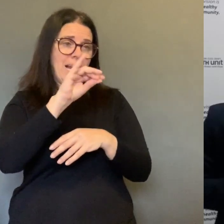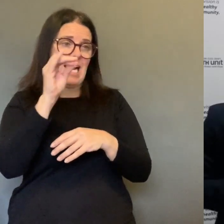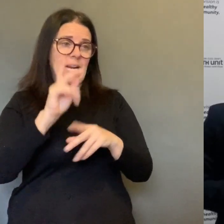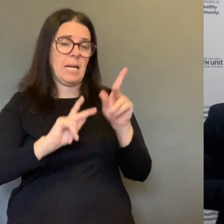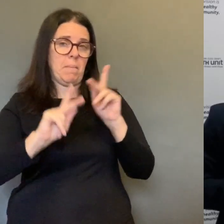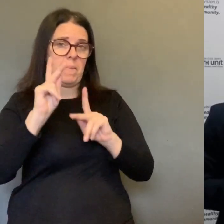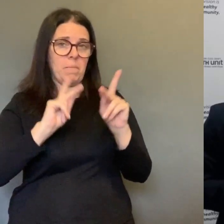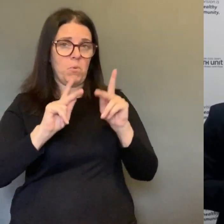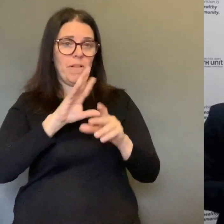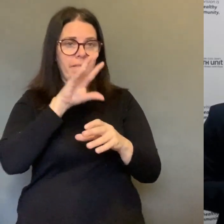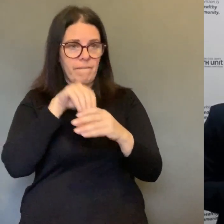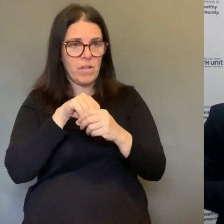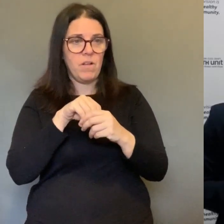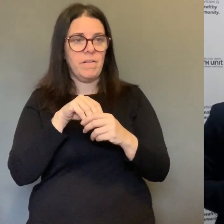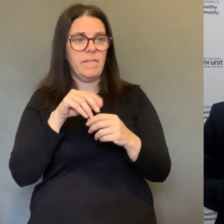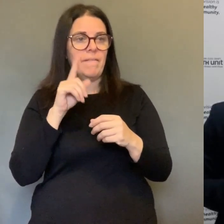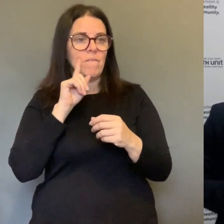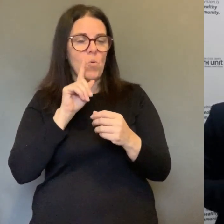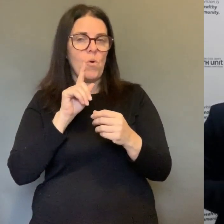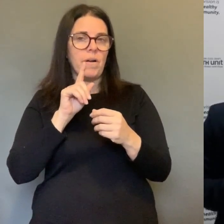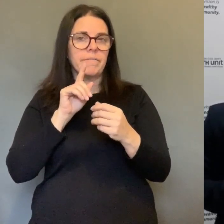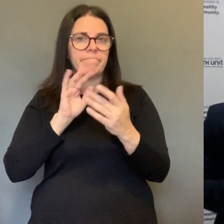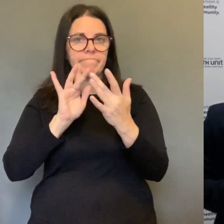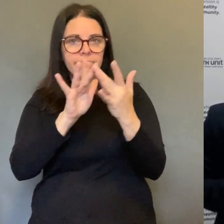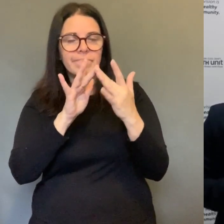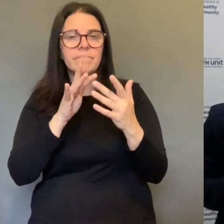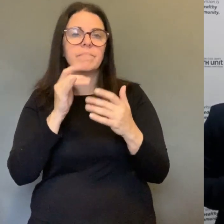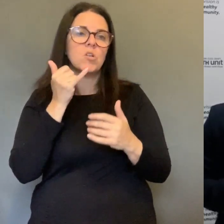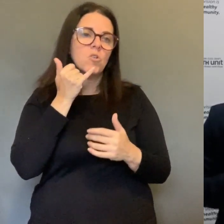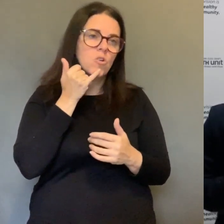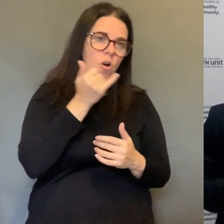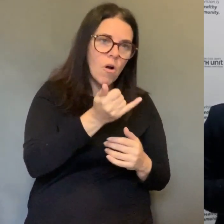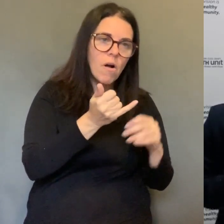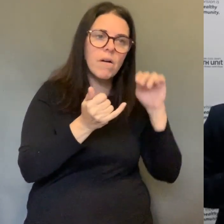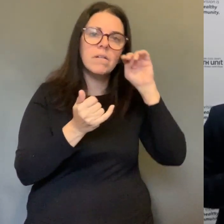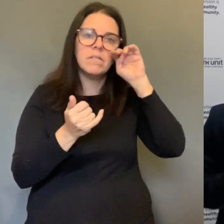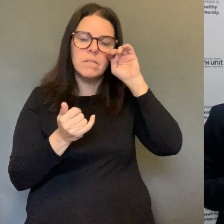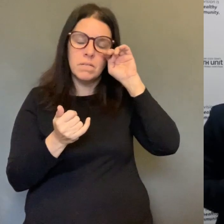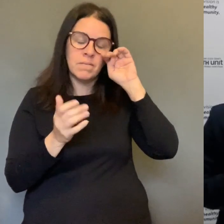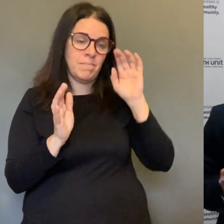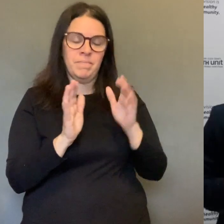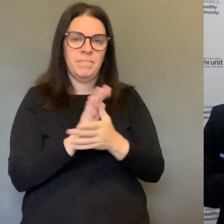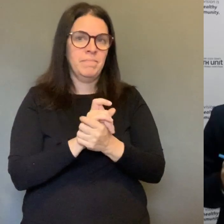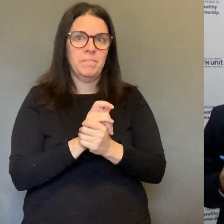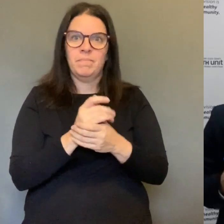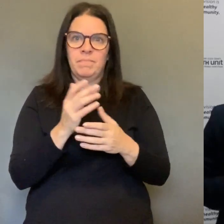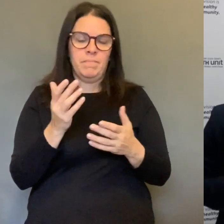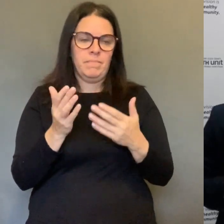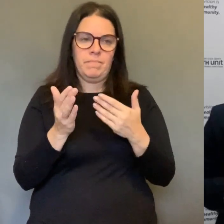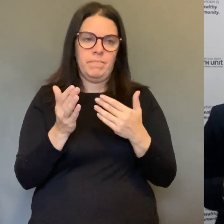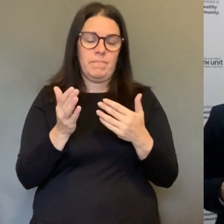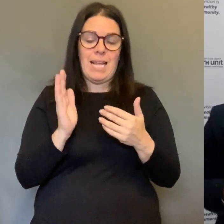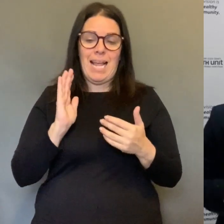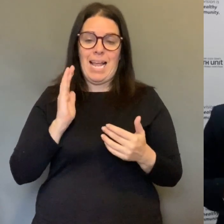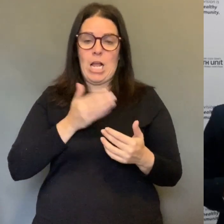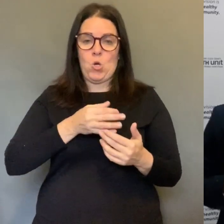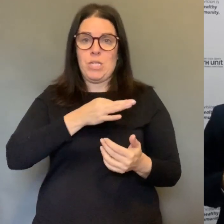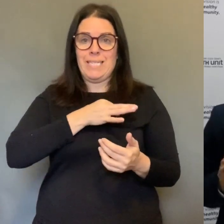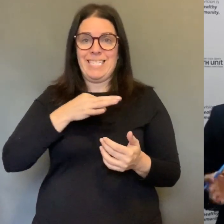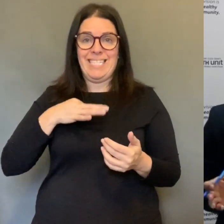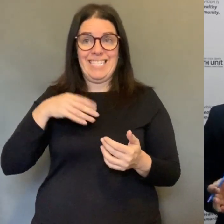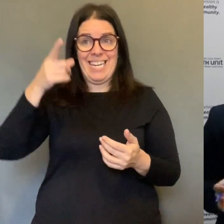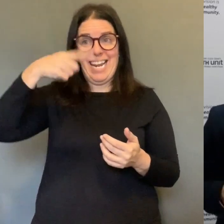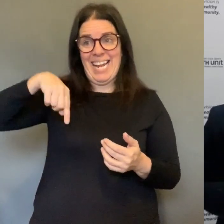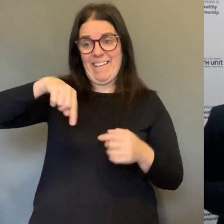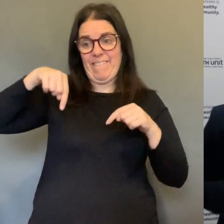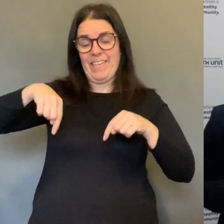to respond for COVID-19. There are only limited staff that are doing, again, some of the work that is critical. Like, for example, we're still following up with many of the